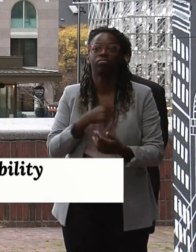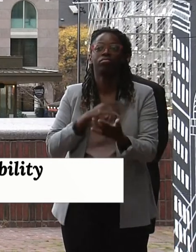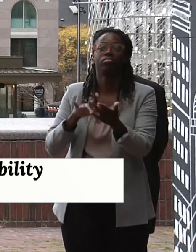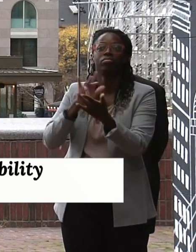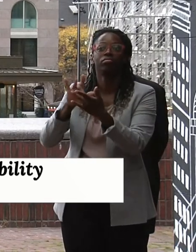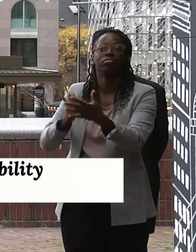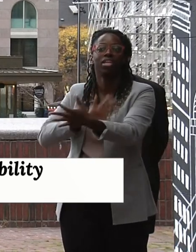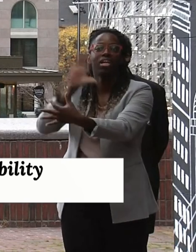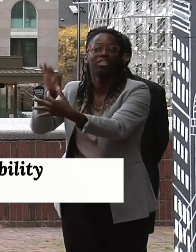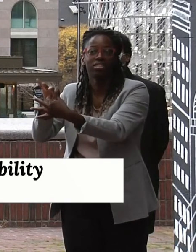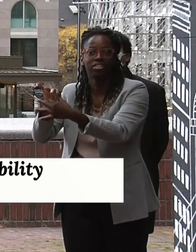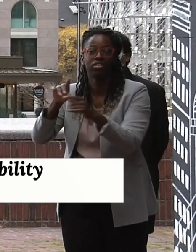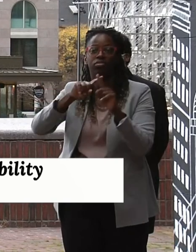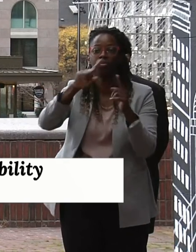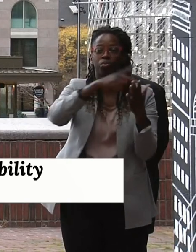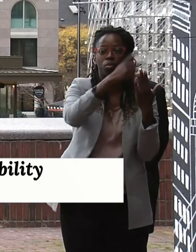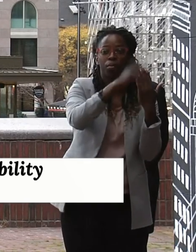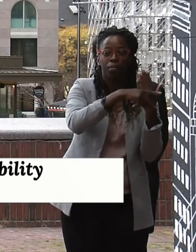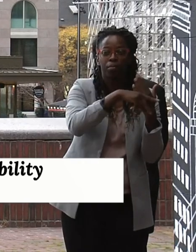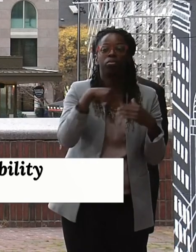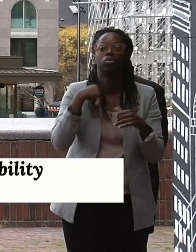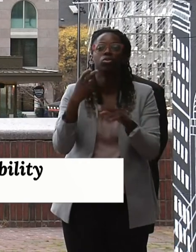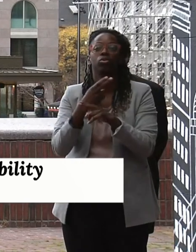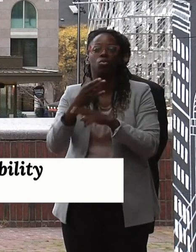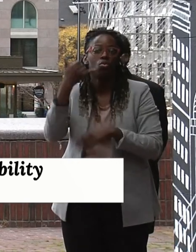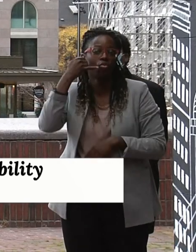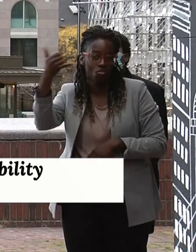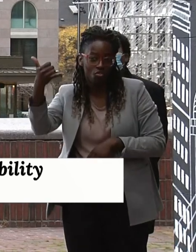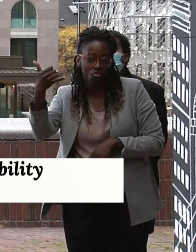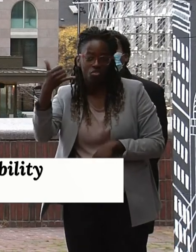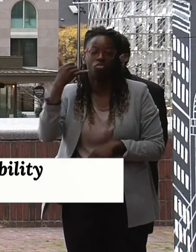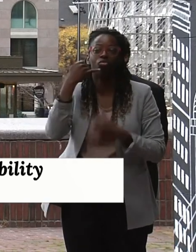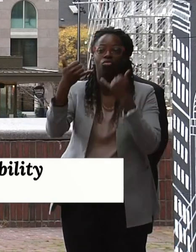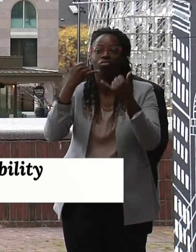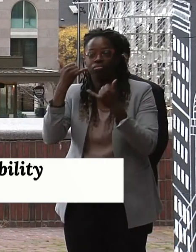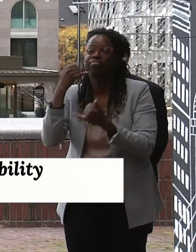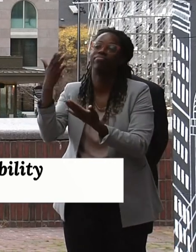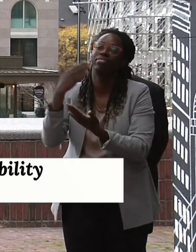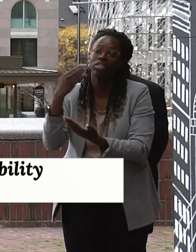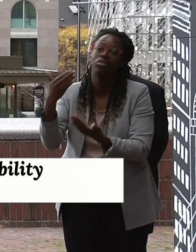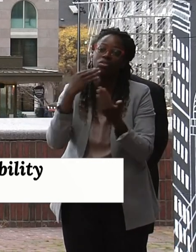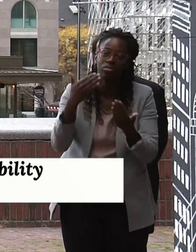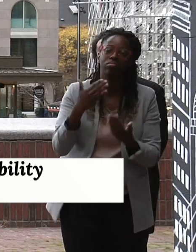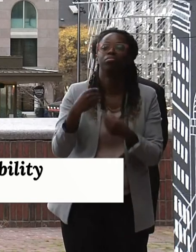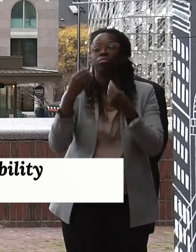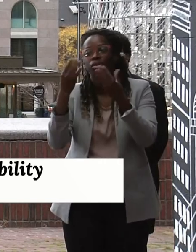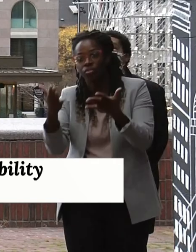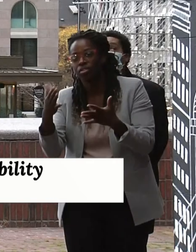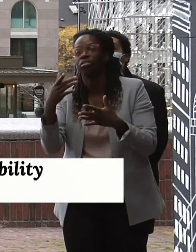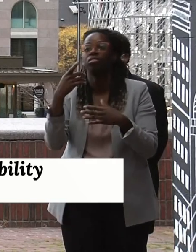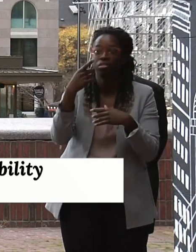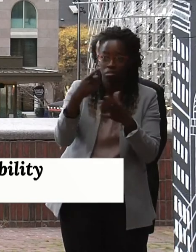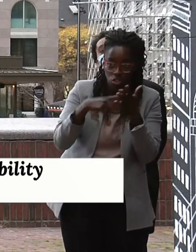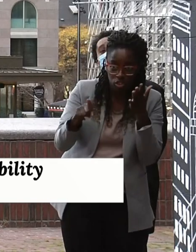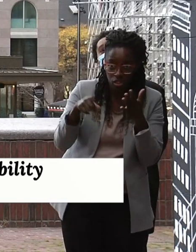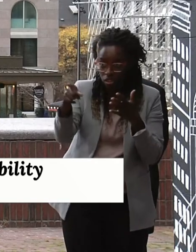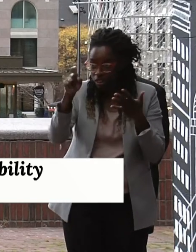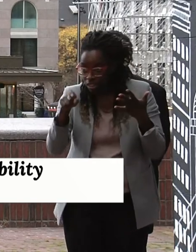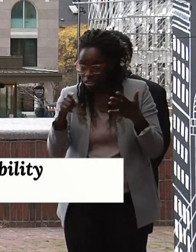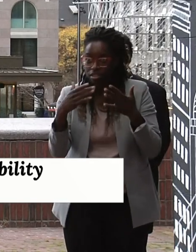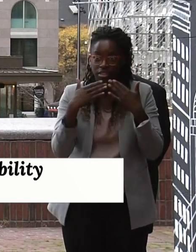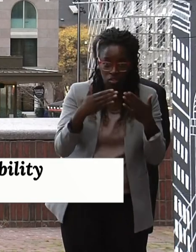programming. This year, due to COVID, we called veterans on the phone to say thank you and provide wellness checks. So I had a great chance yesterday to